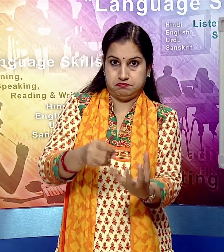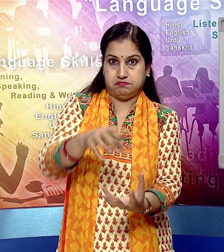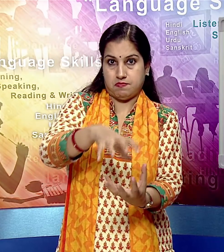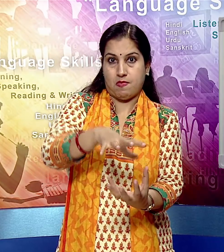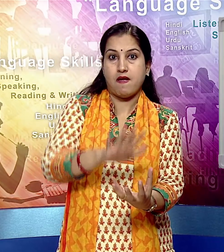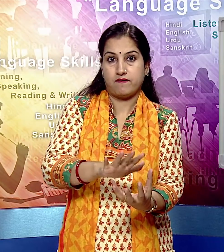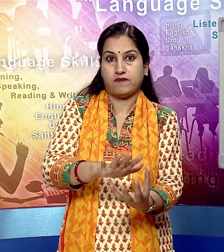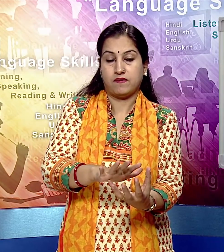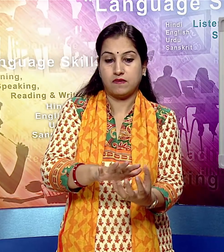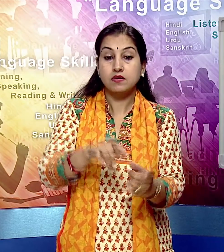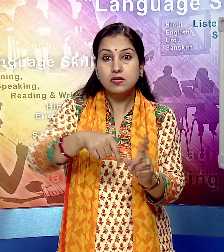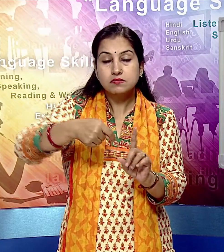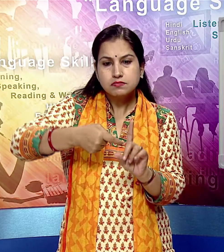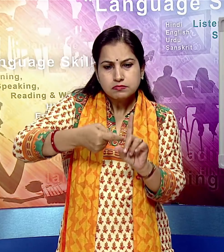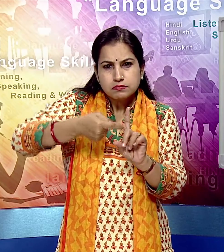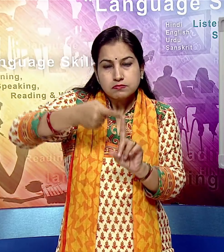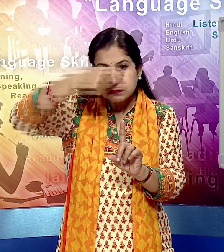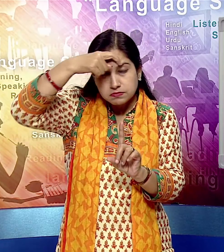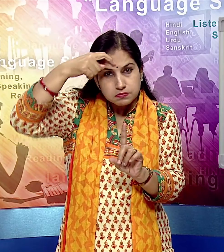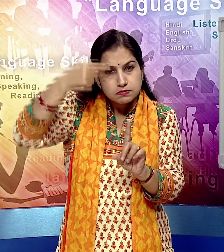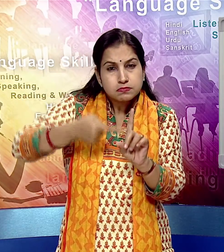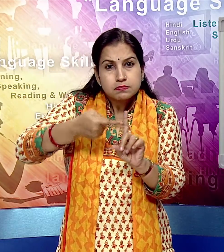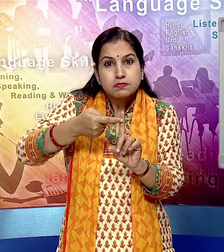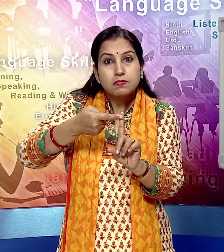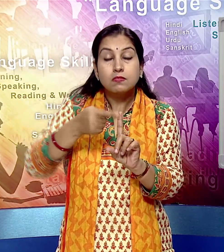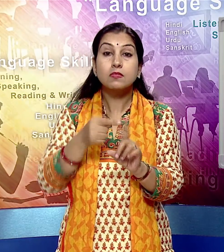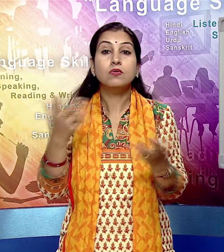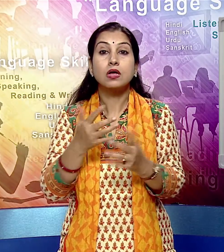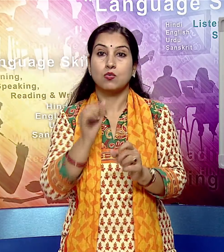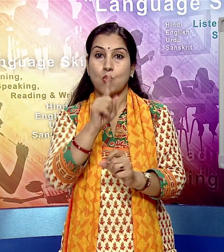The temperature of the boiling water is 100 degrees Celsius.